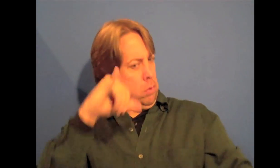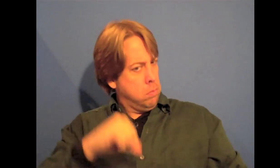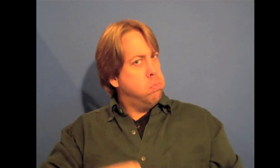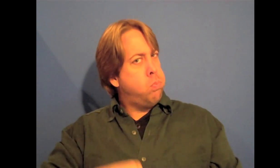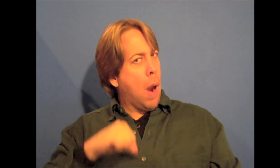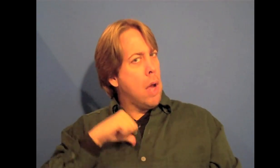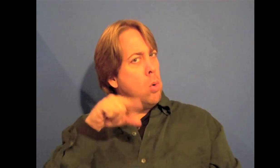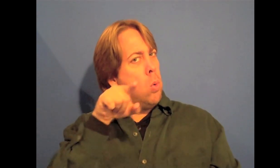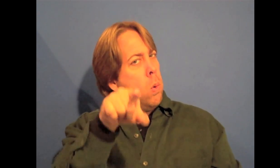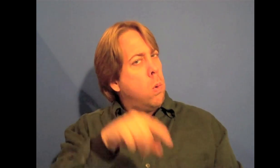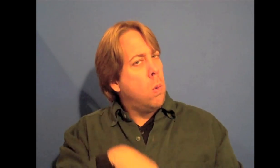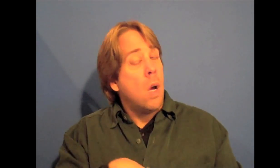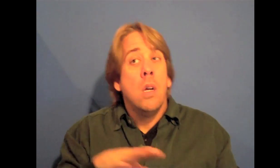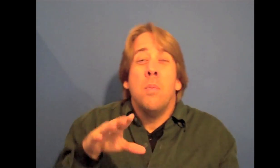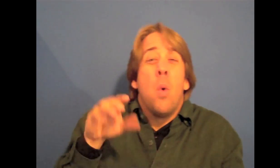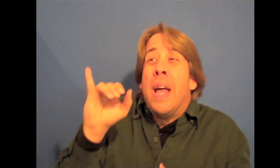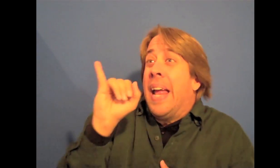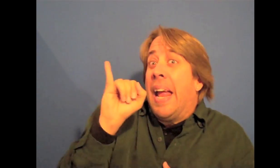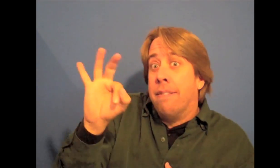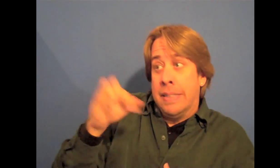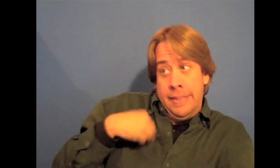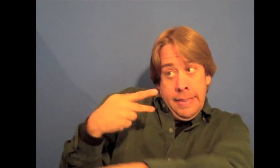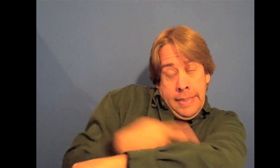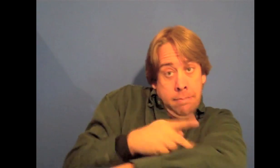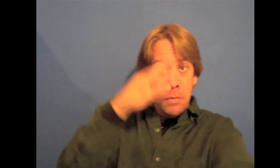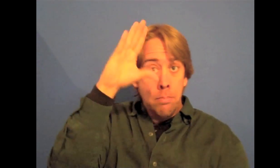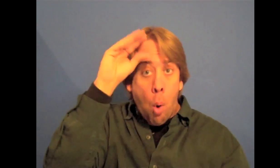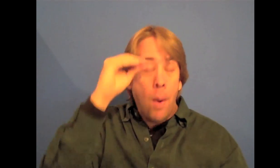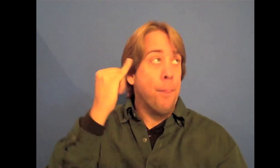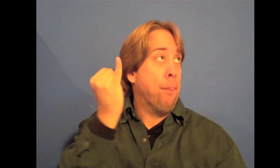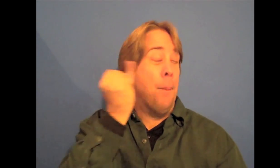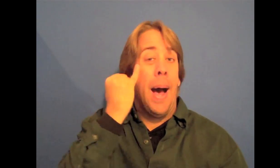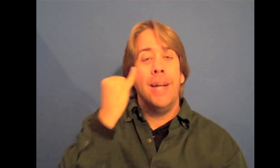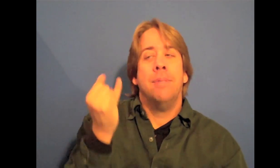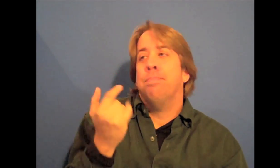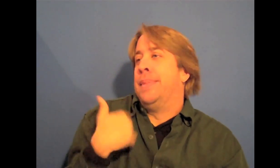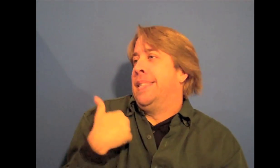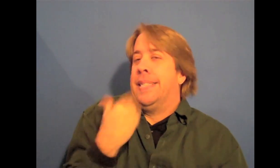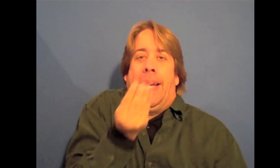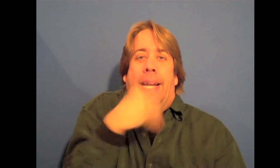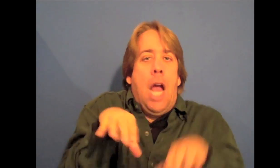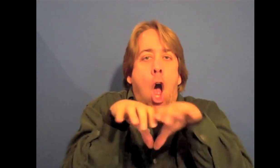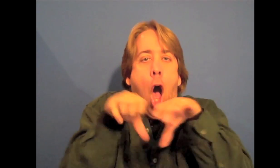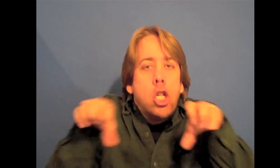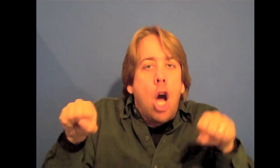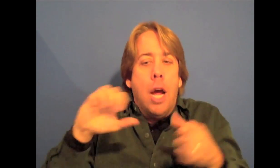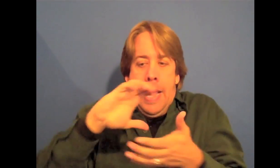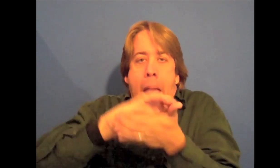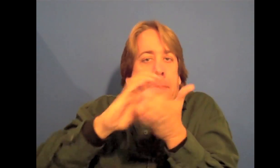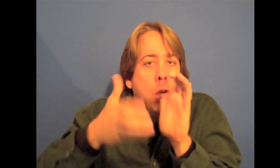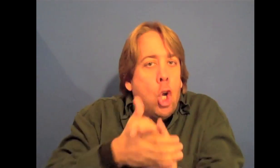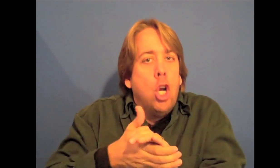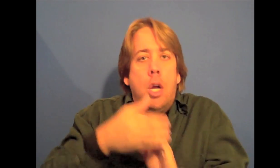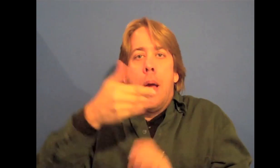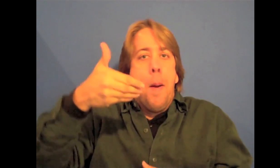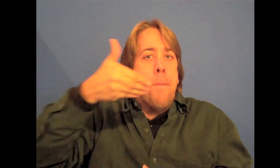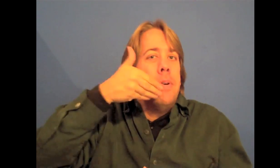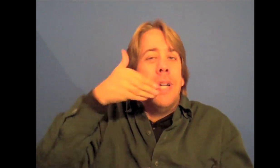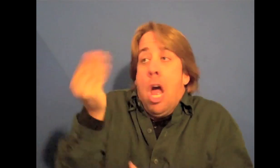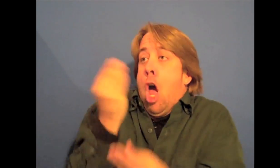I would be proud. What if I was the herd boy and I ate roasted meat until my belly was round